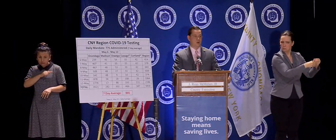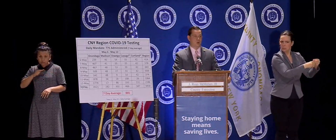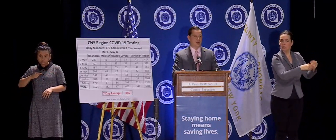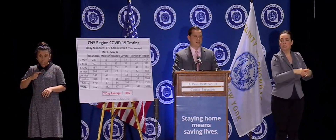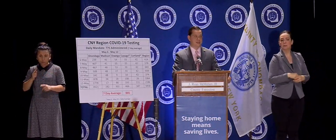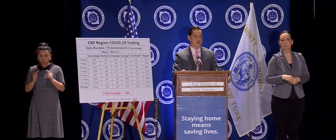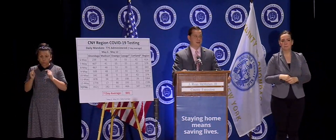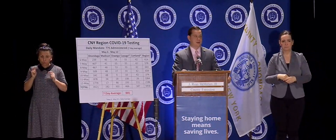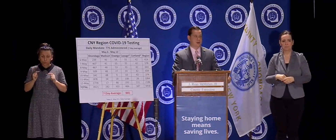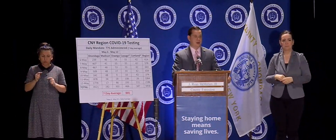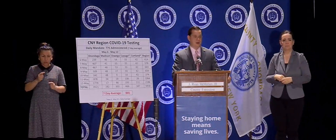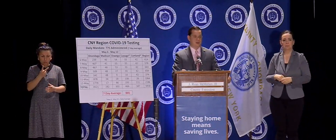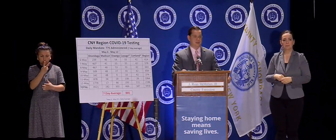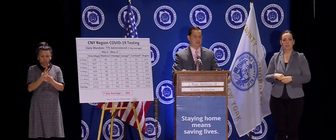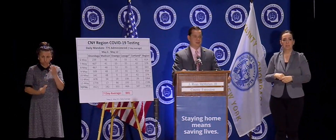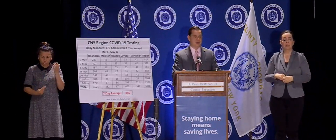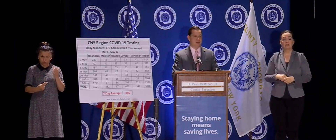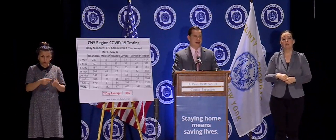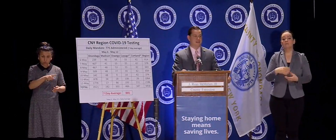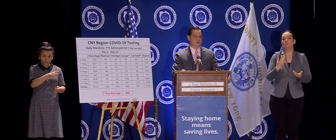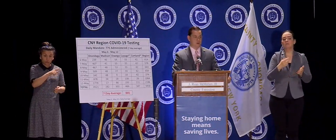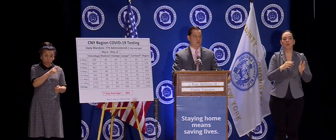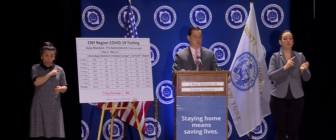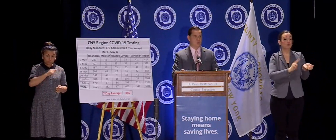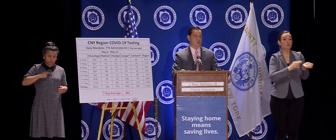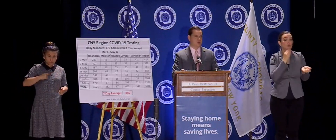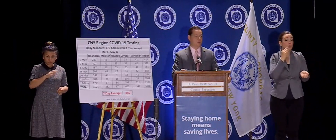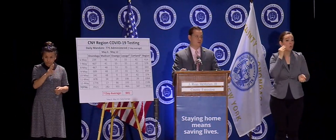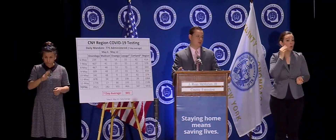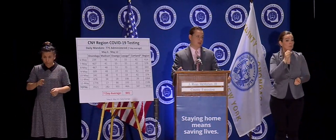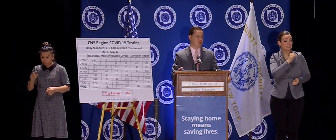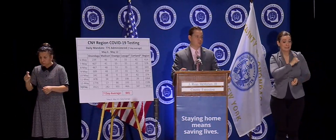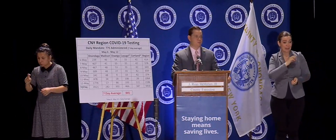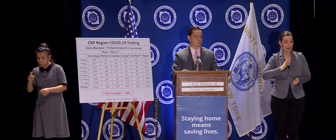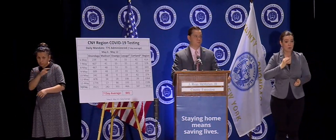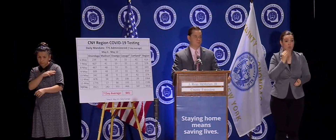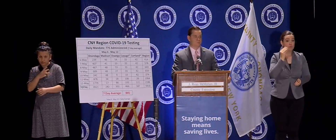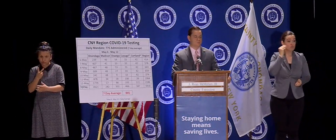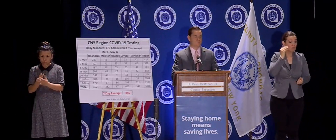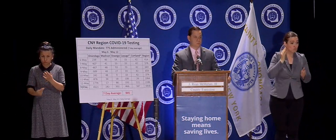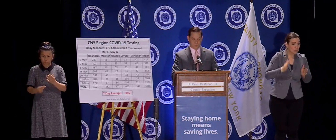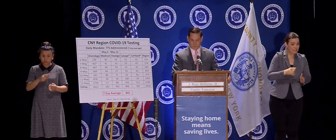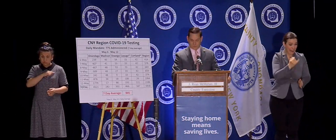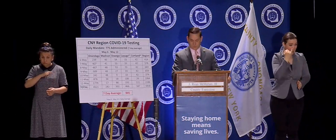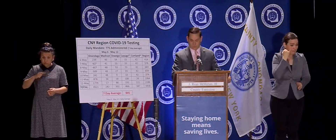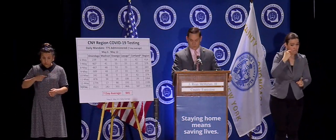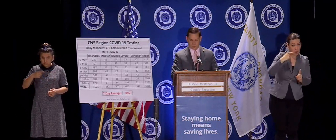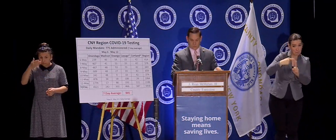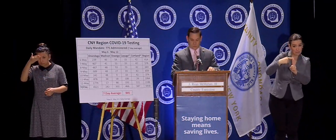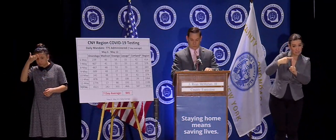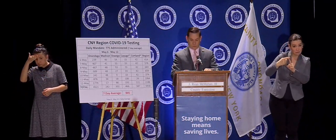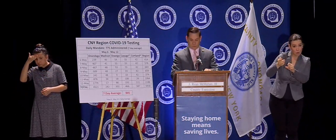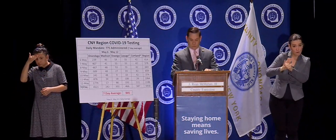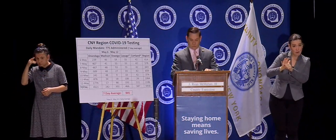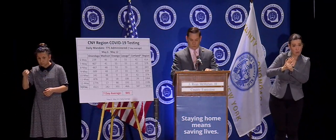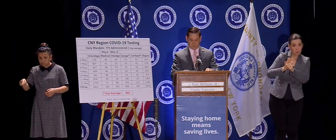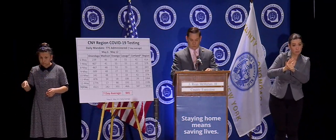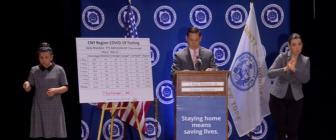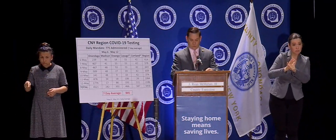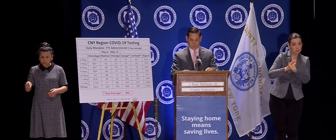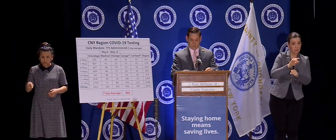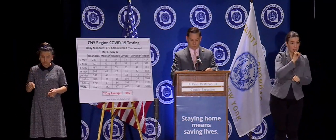employee and or resident, that positive goes to a nursing home affiliation. But that larger number suggests that